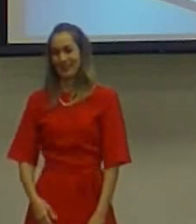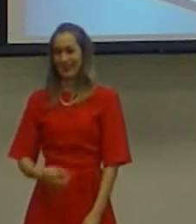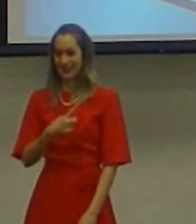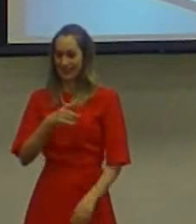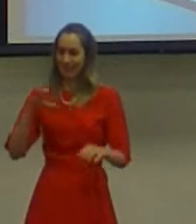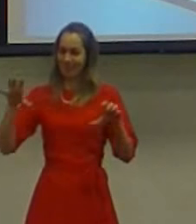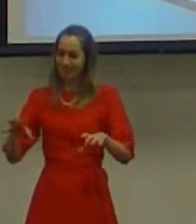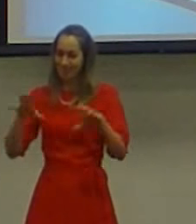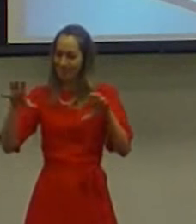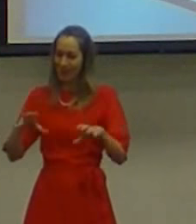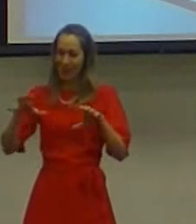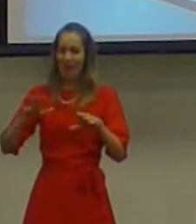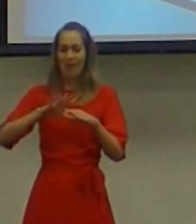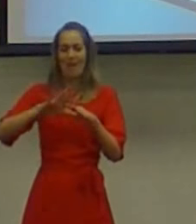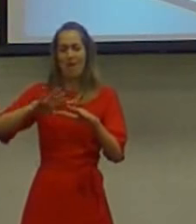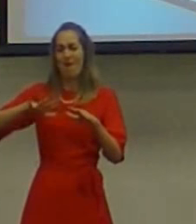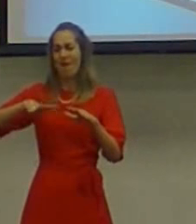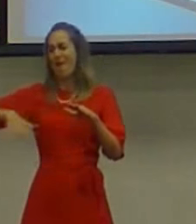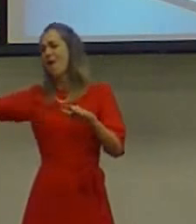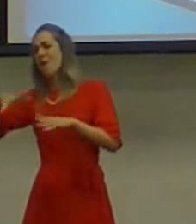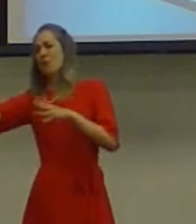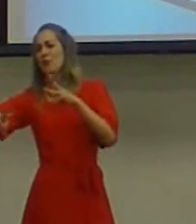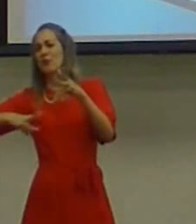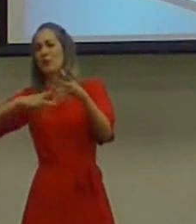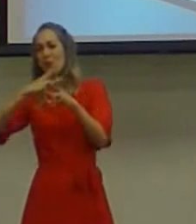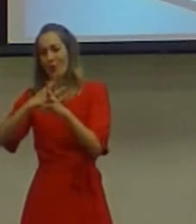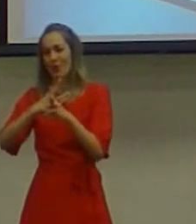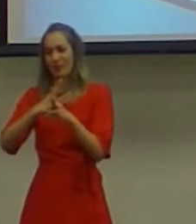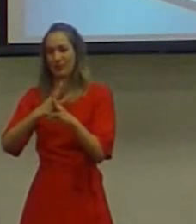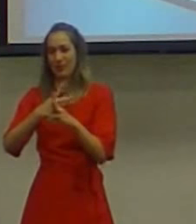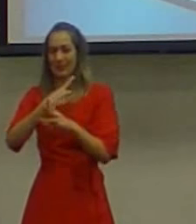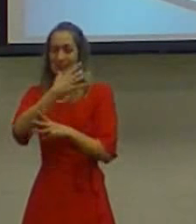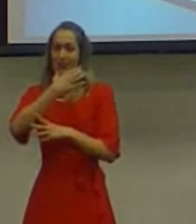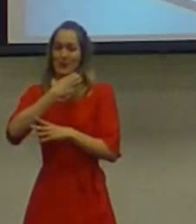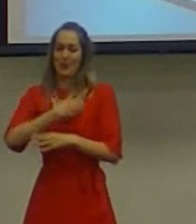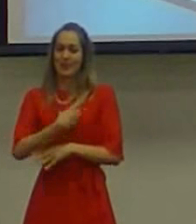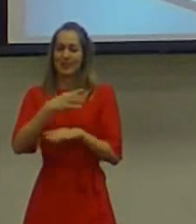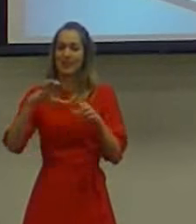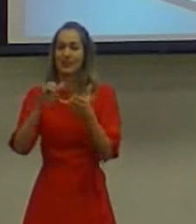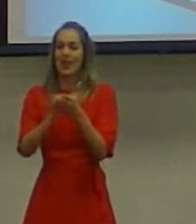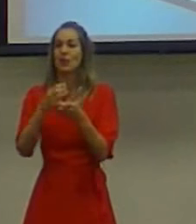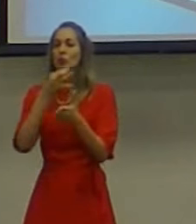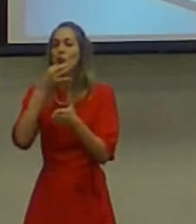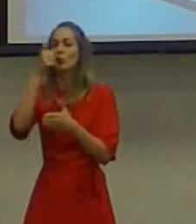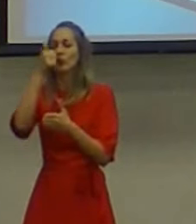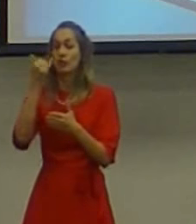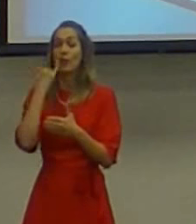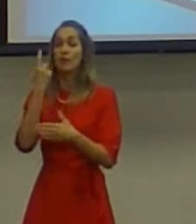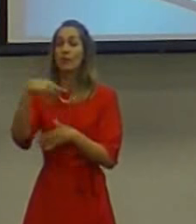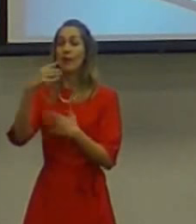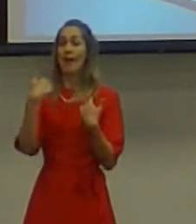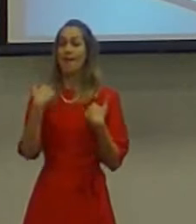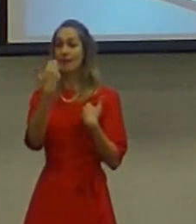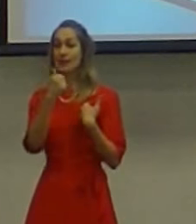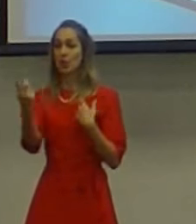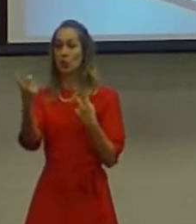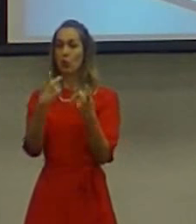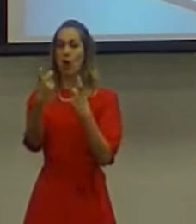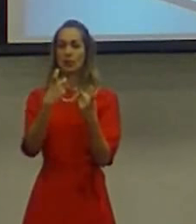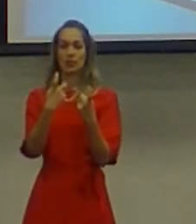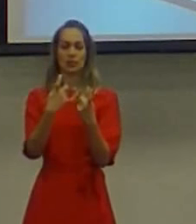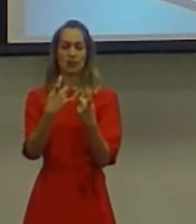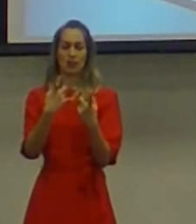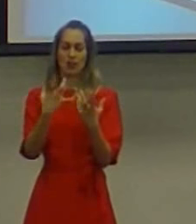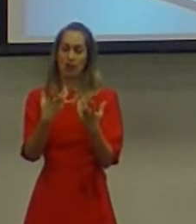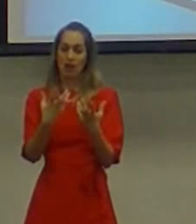that all around the world. And she wish she would have done it sooner. So anyways, if you guys have any questions, I would love for you, as you go back this